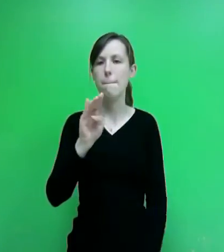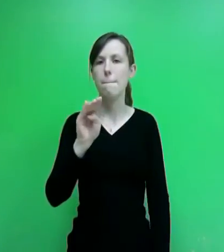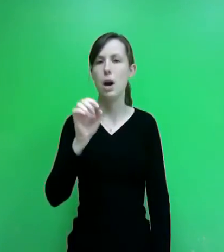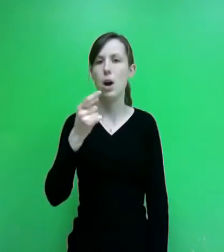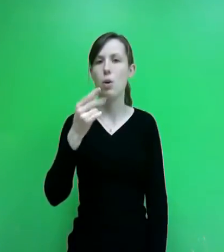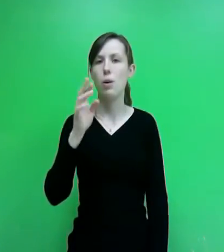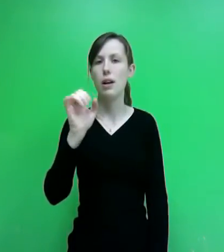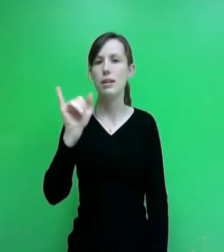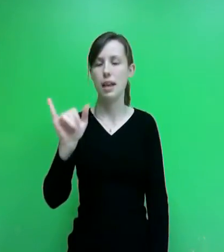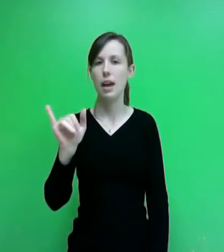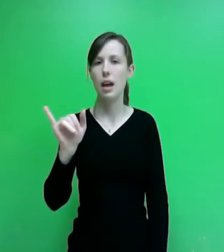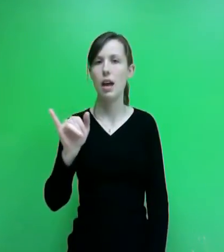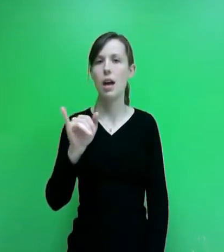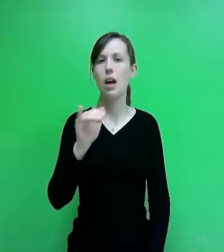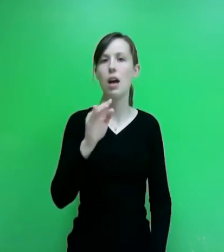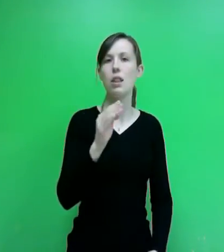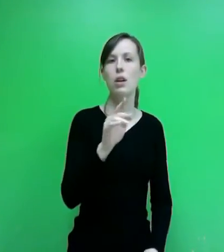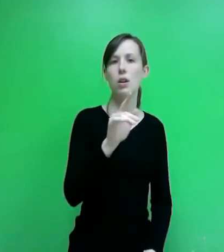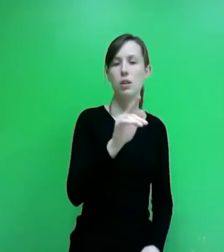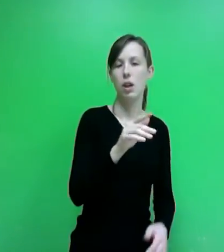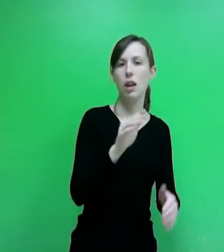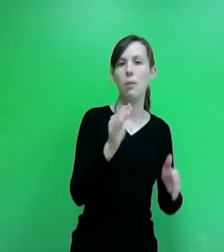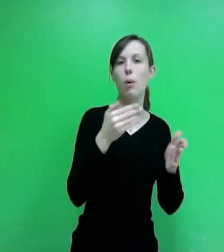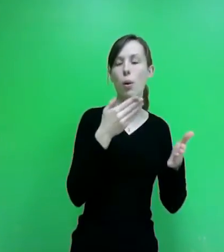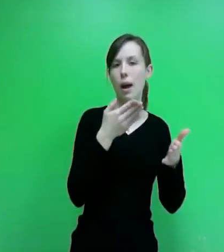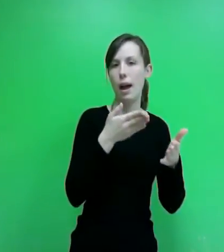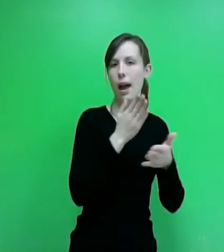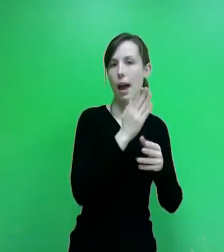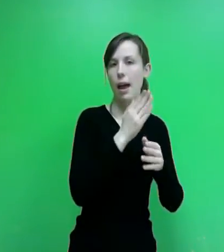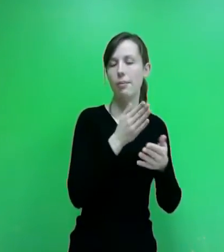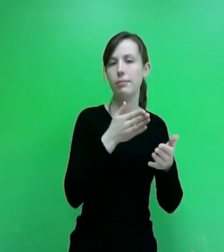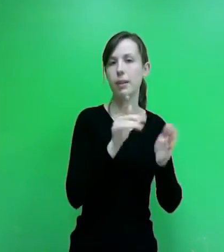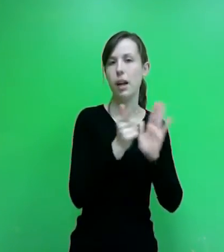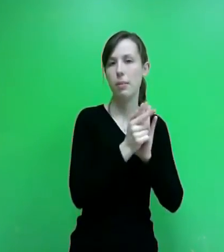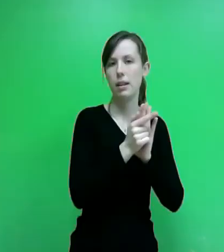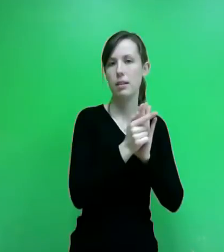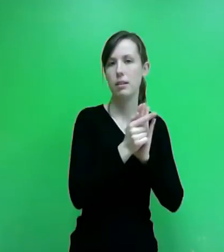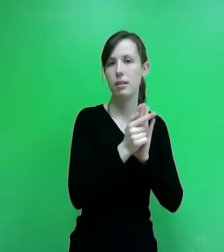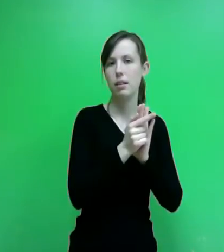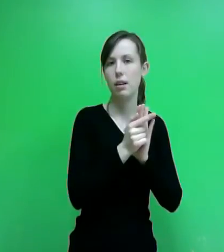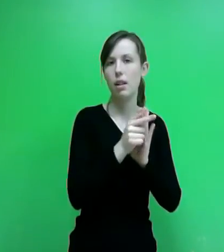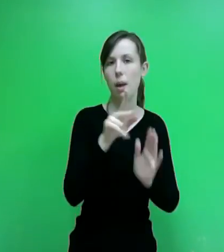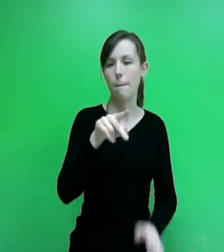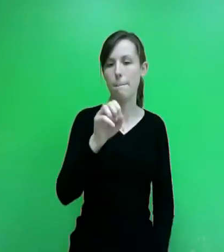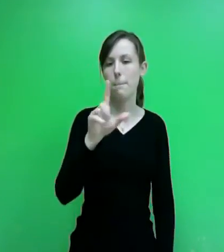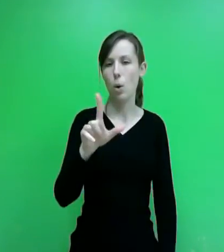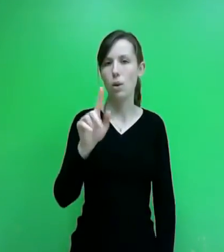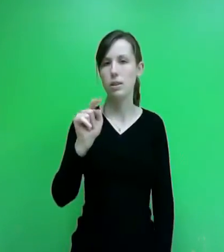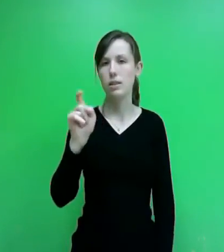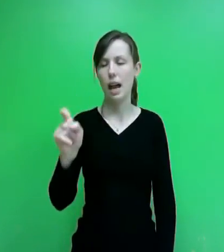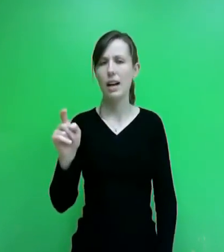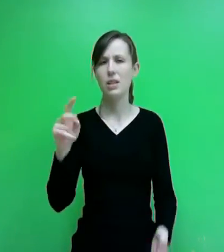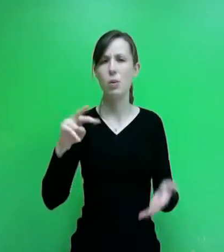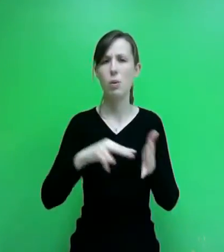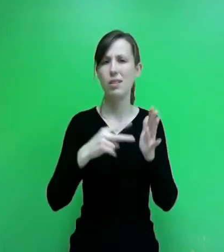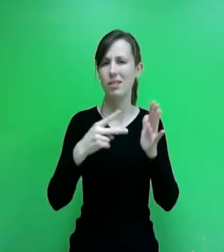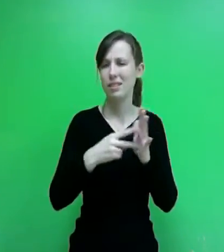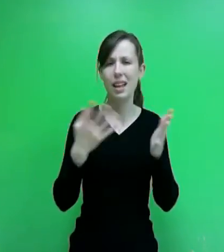prohibits the payment of any poll tax as a condition for voting rights. What a poll tax is it means you have to pay to